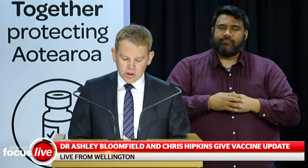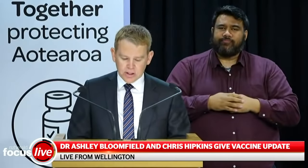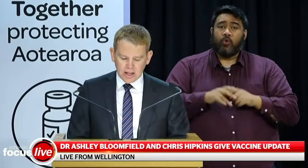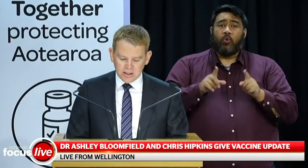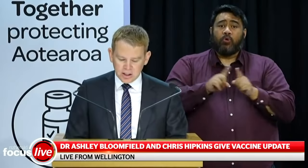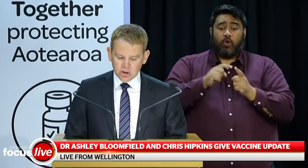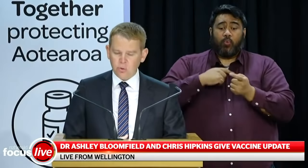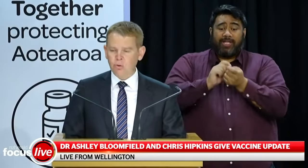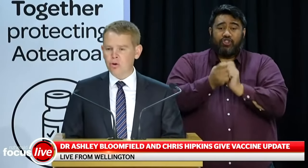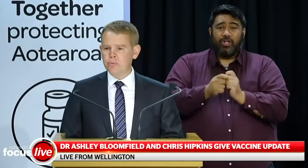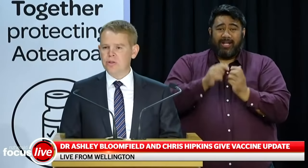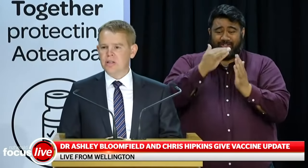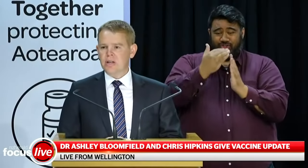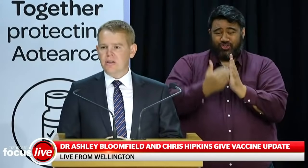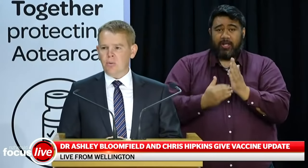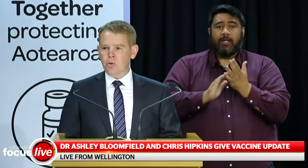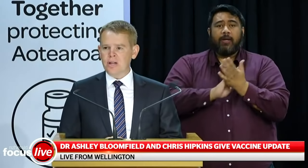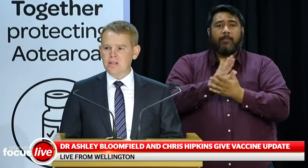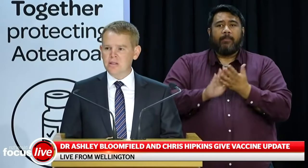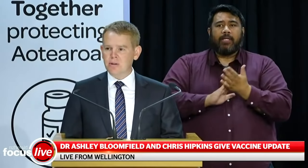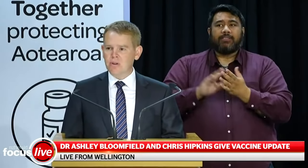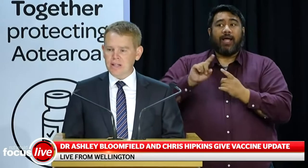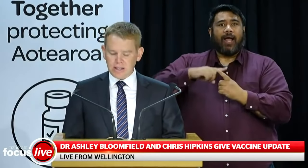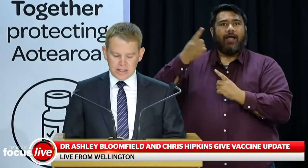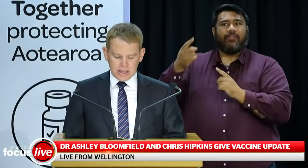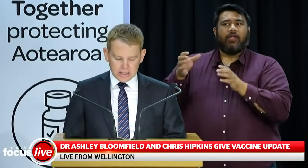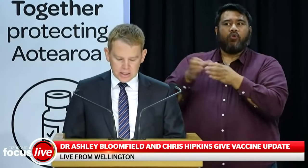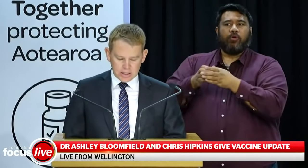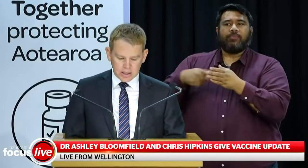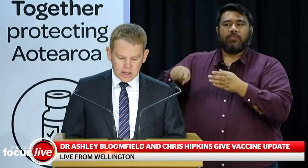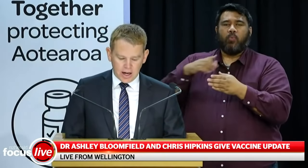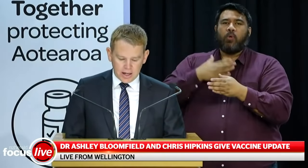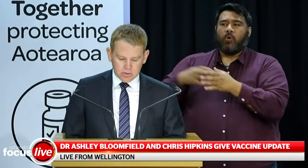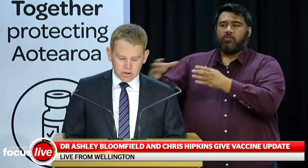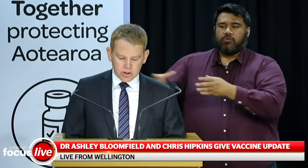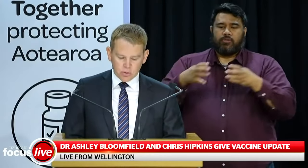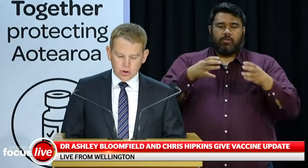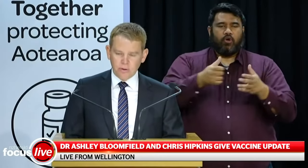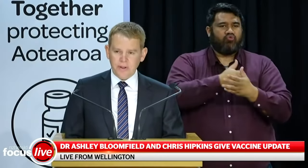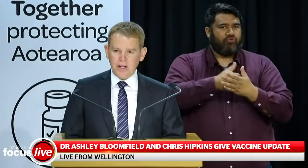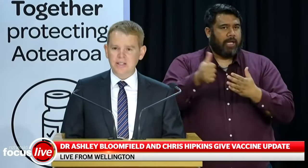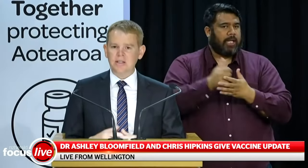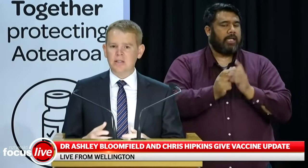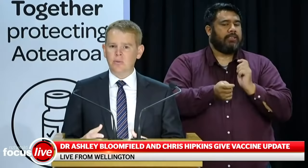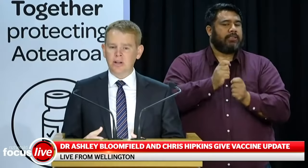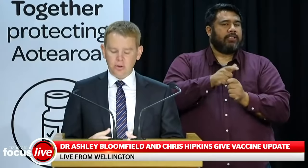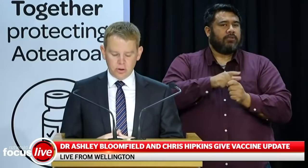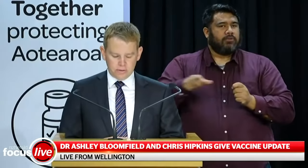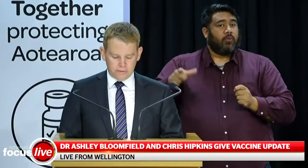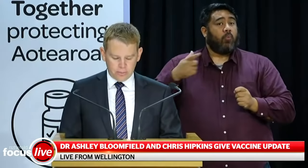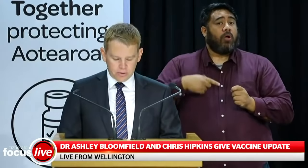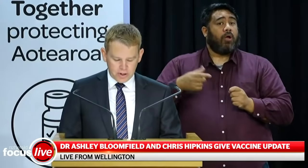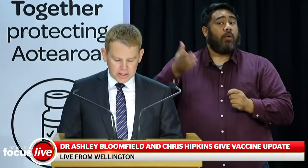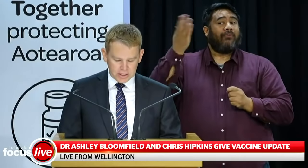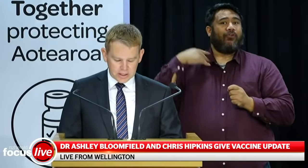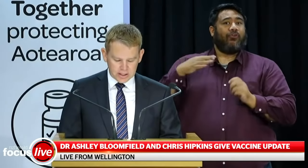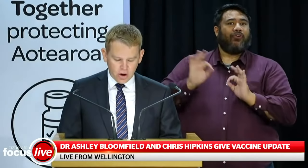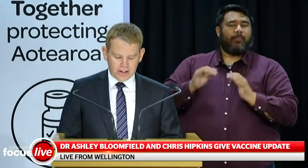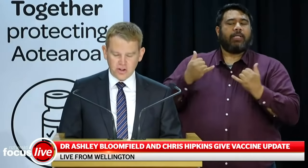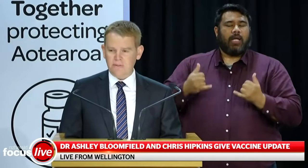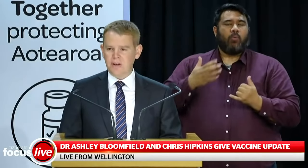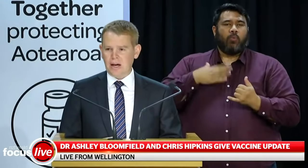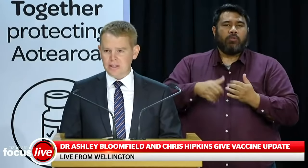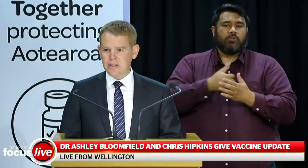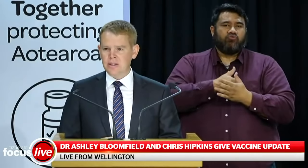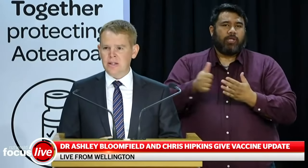also captures additional groups that will need to be regularly tested as a result of the lessons that we learned from the recent